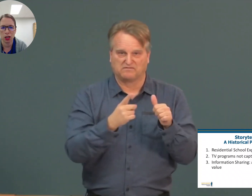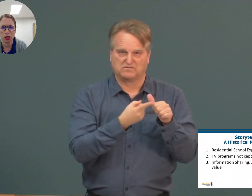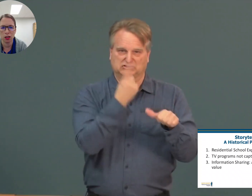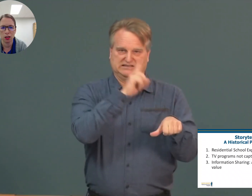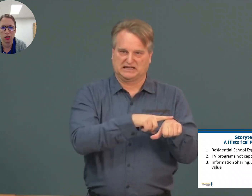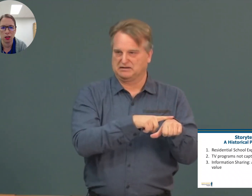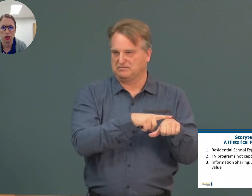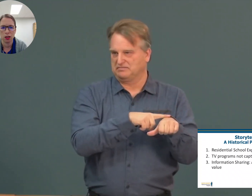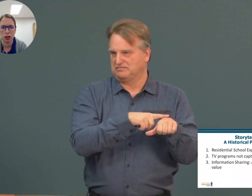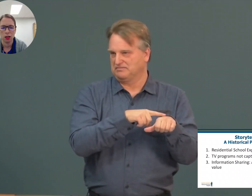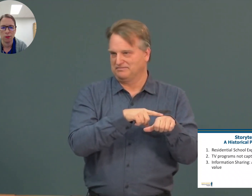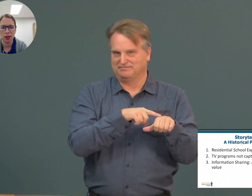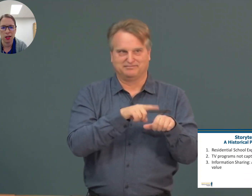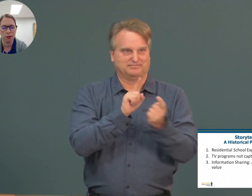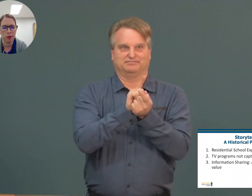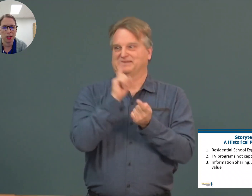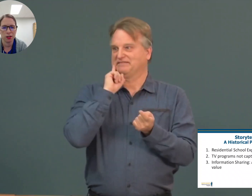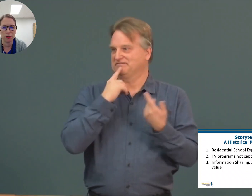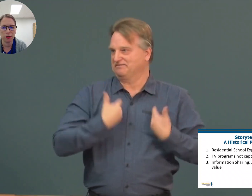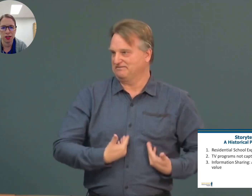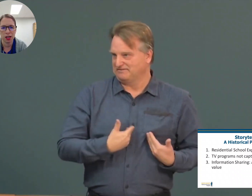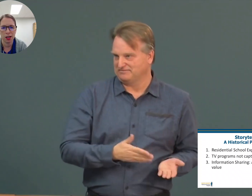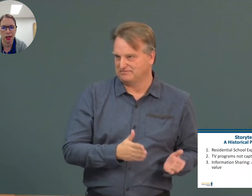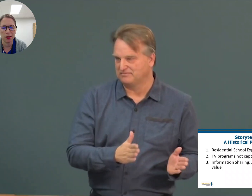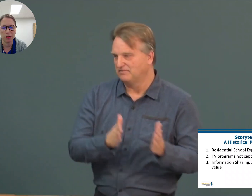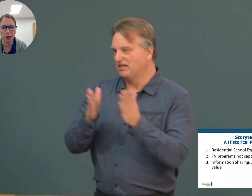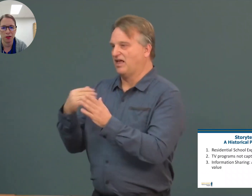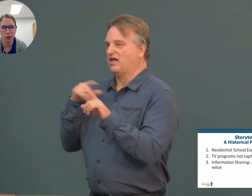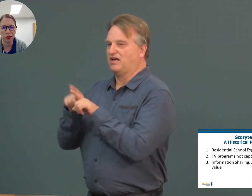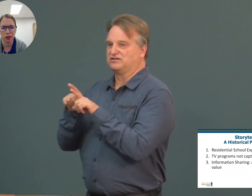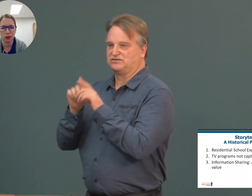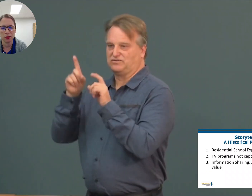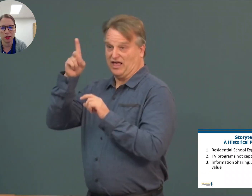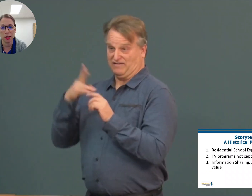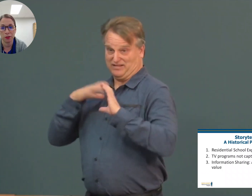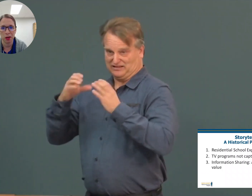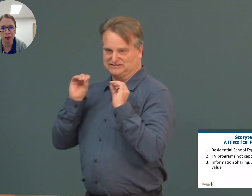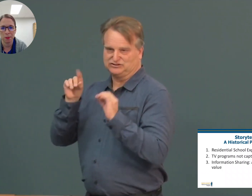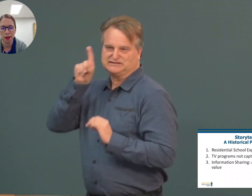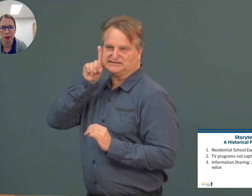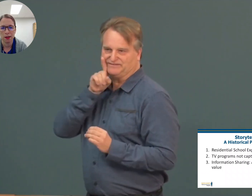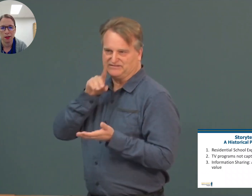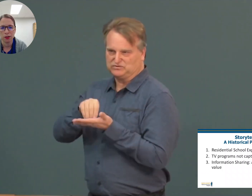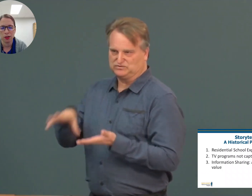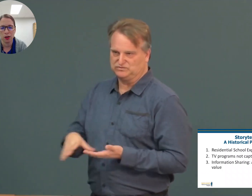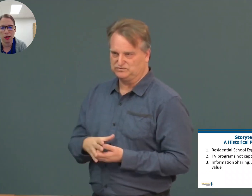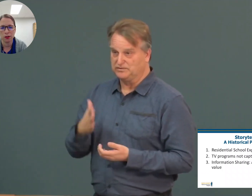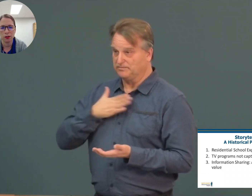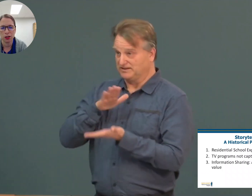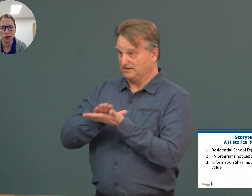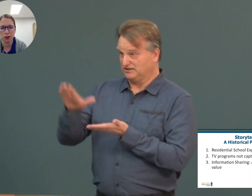education. For many, it's their first time encountering a deaf person, is encountering me. So I also teach deaf